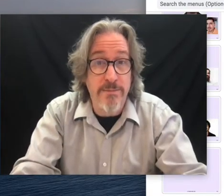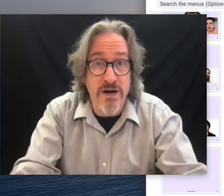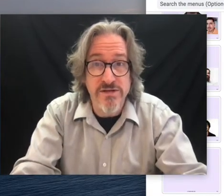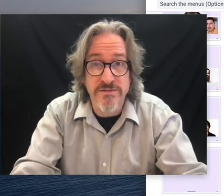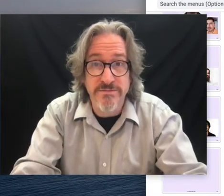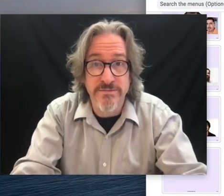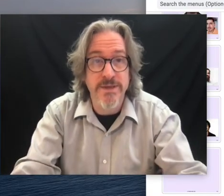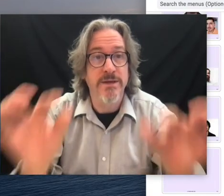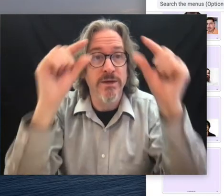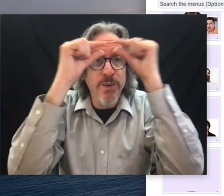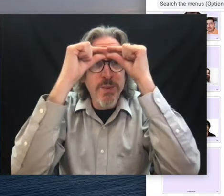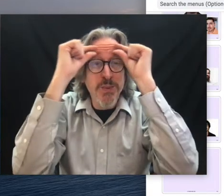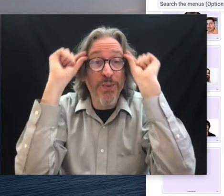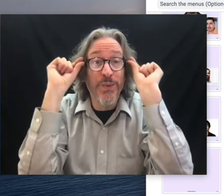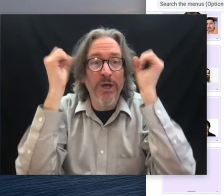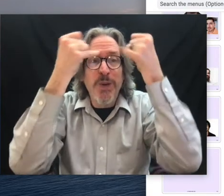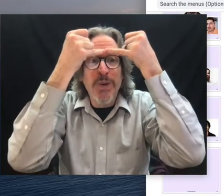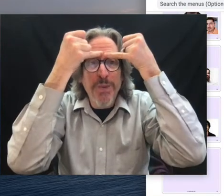eyebrows,